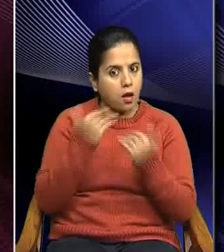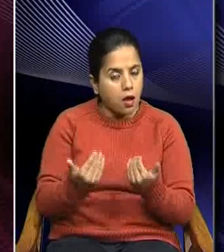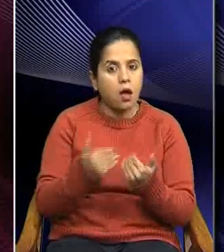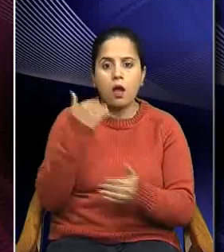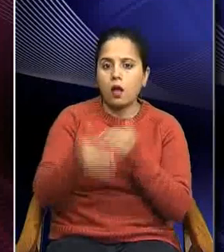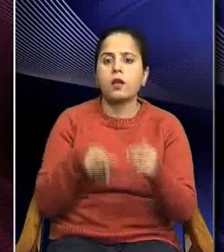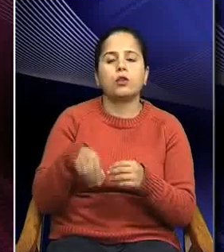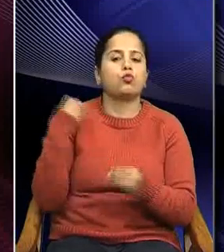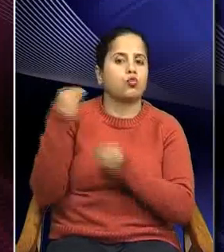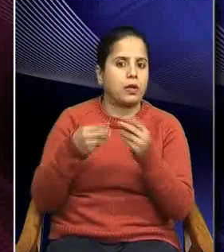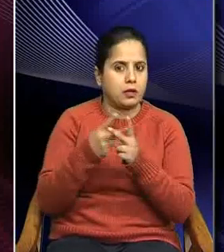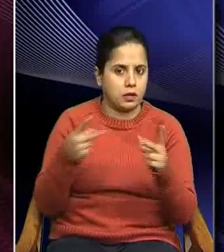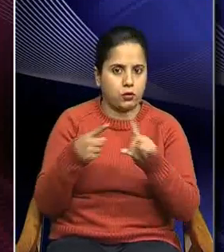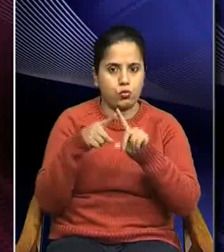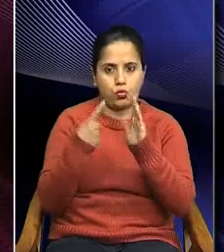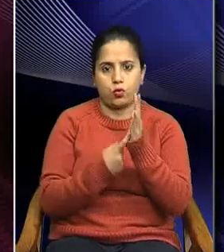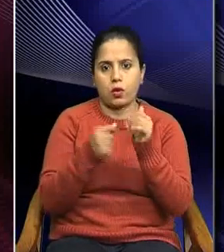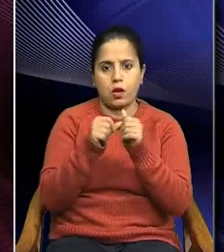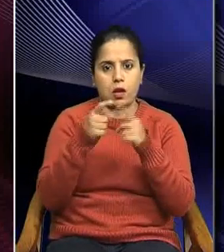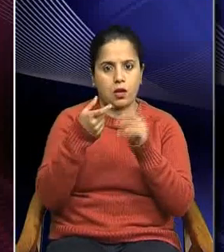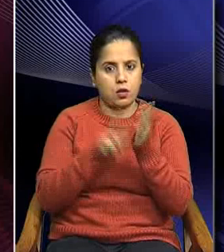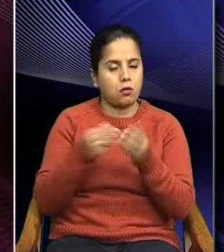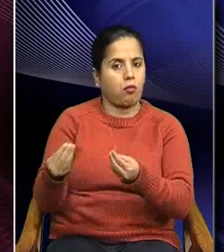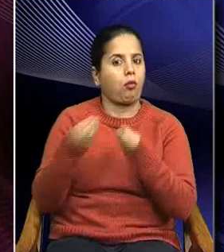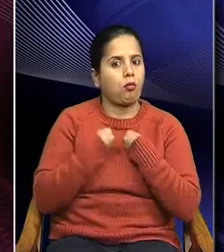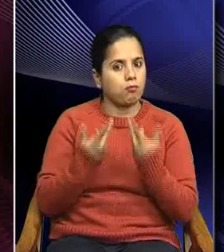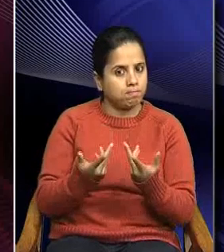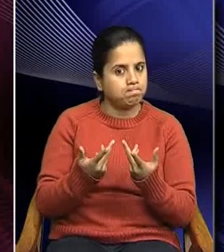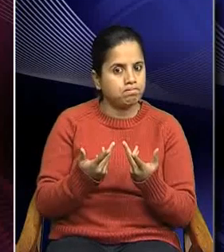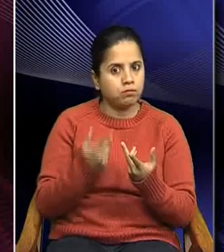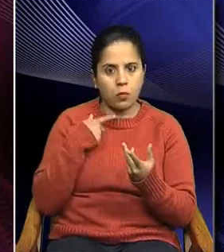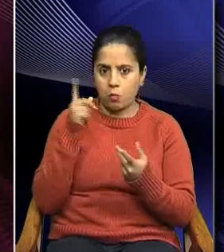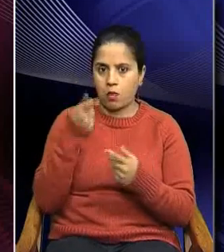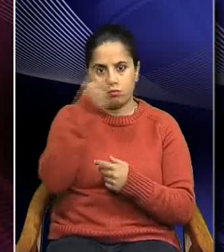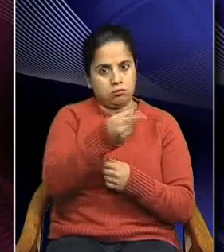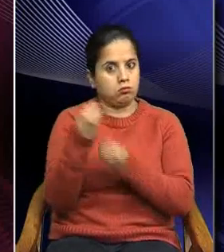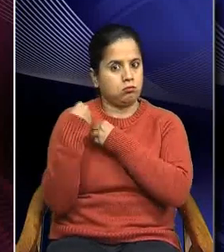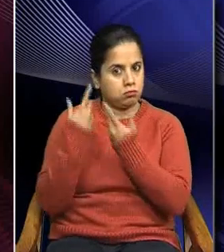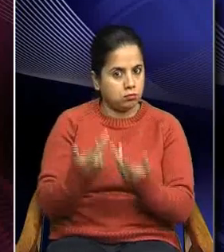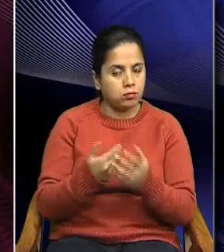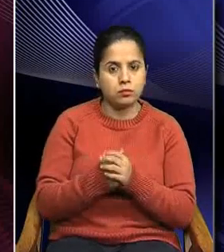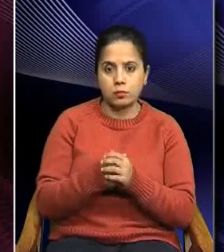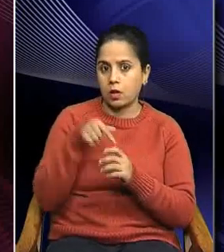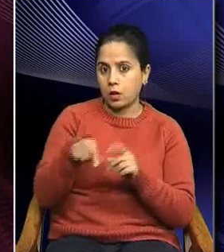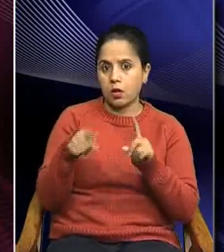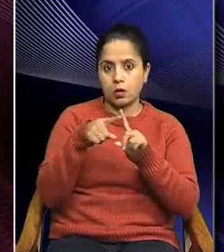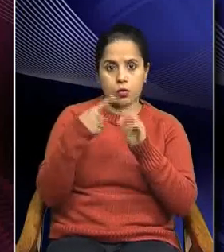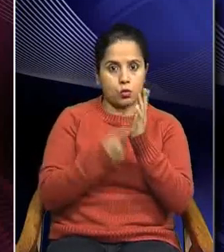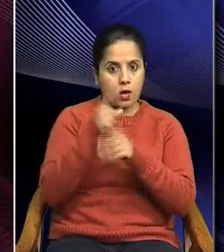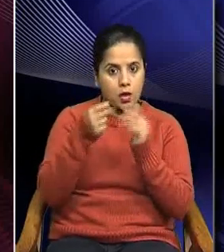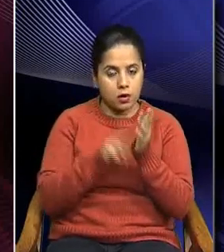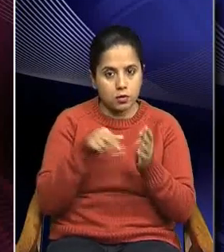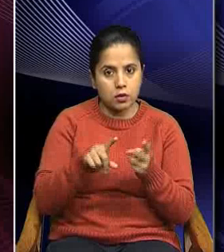tradition. So these processes, this tradition or monolithic